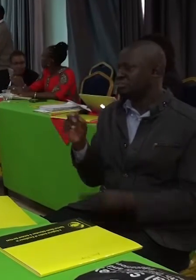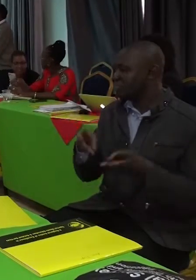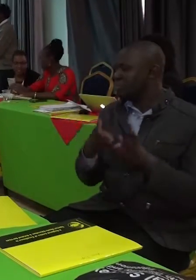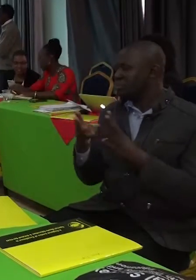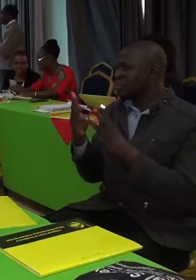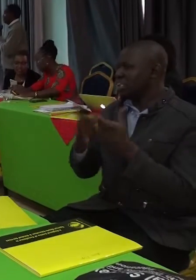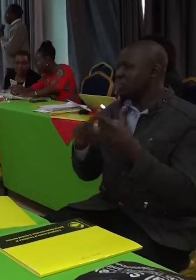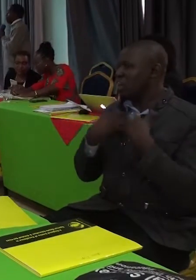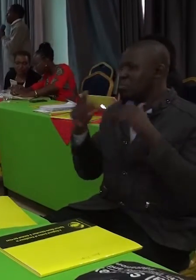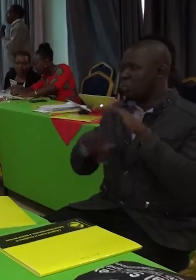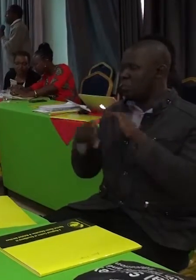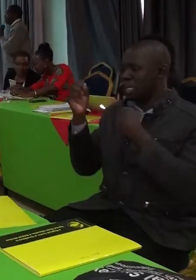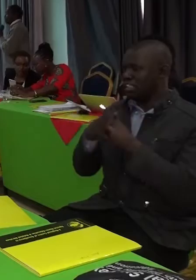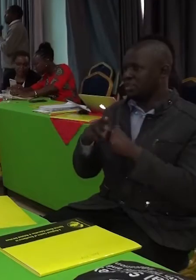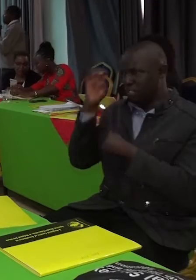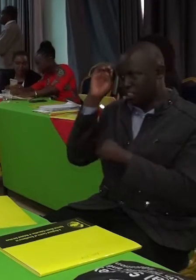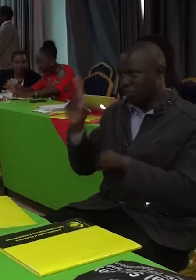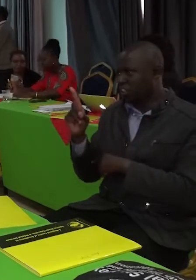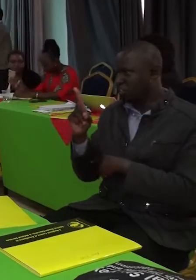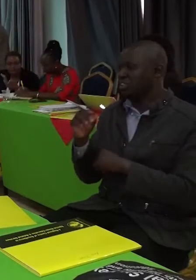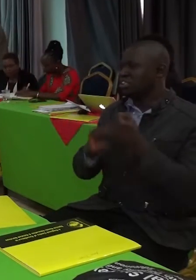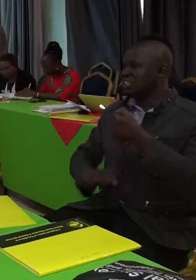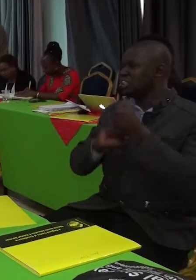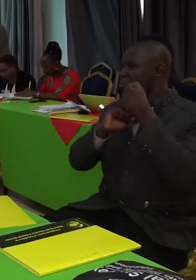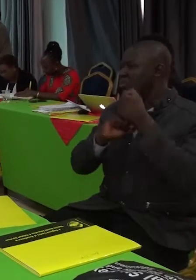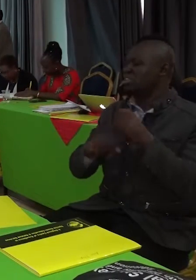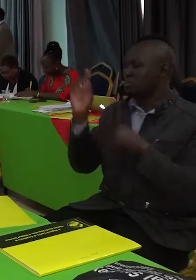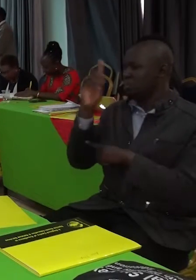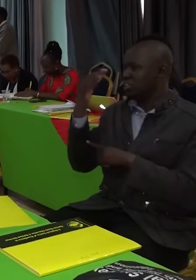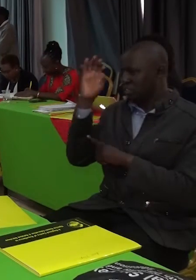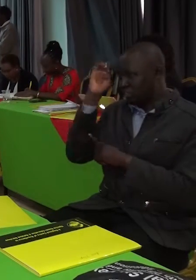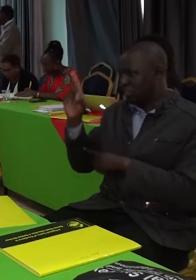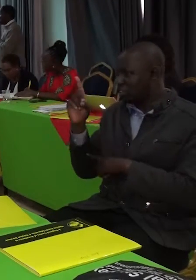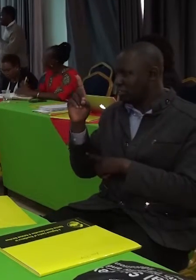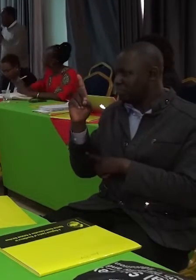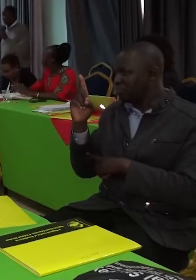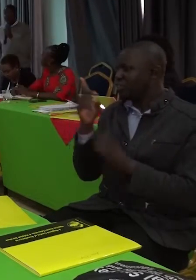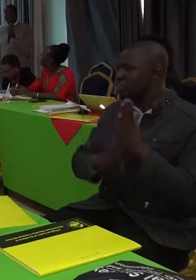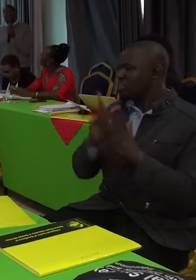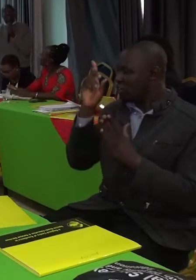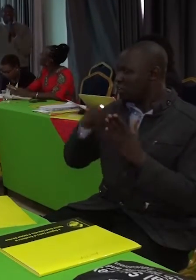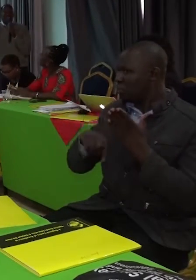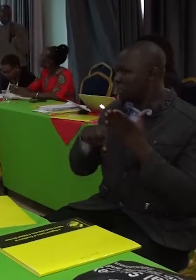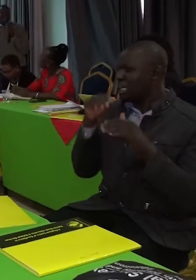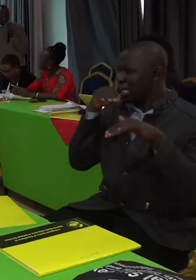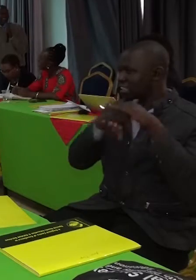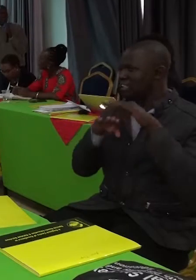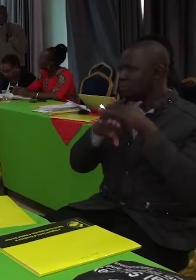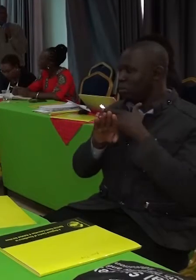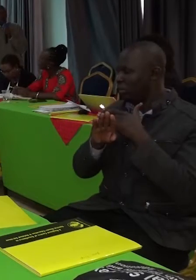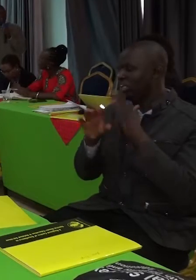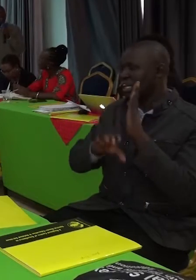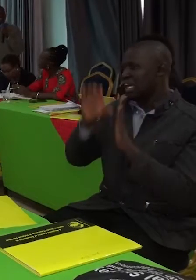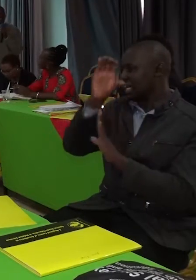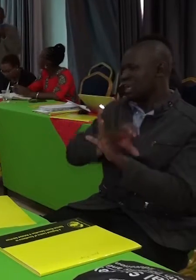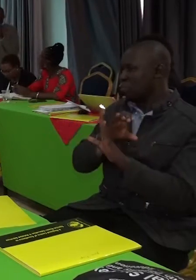Primary and secondary education. Support ministries of education in developing accessible and inclusive curricula. We